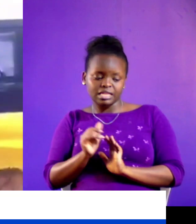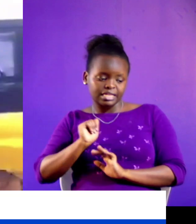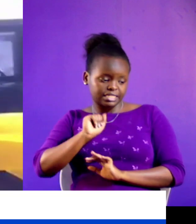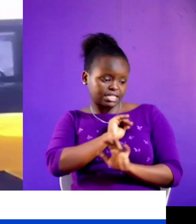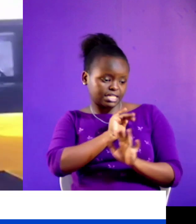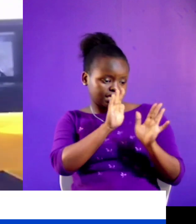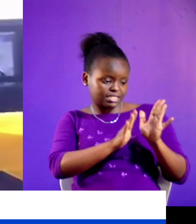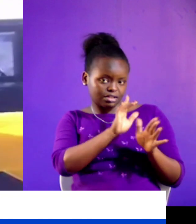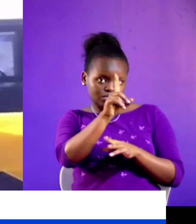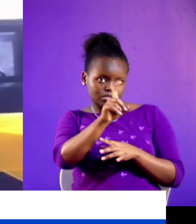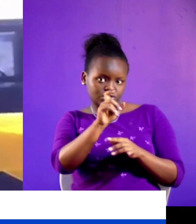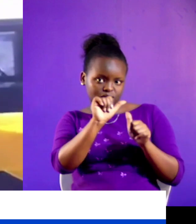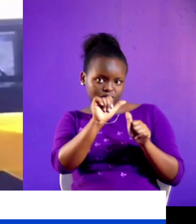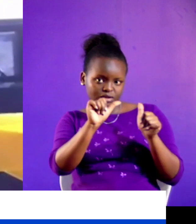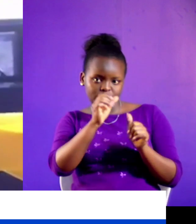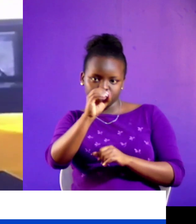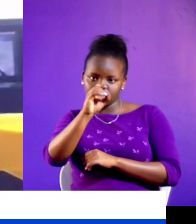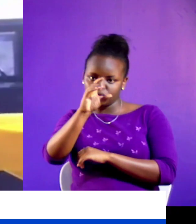umeniuliza ya ODM